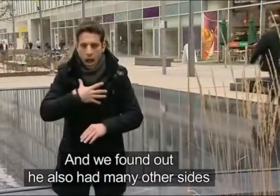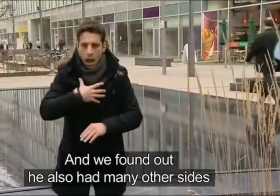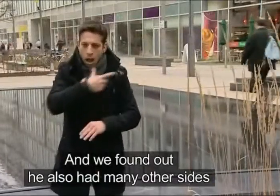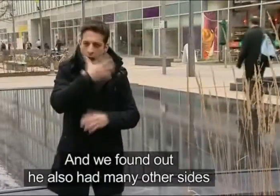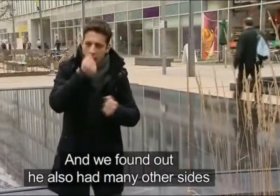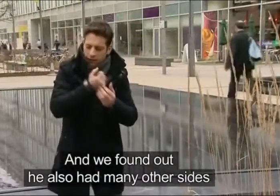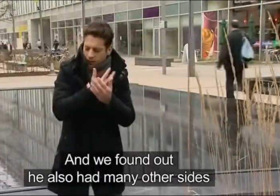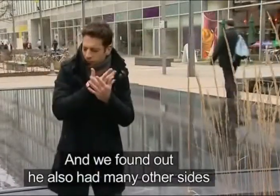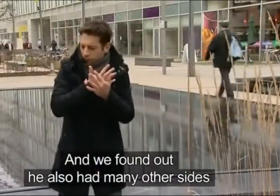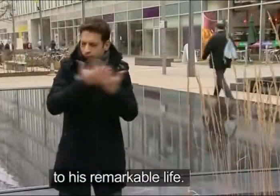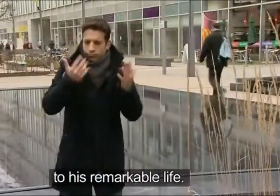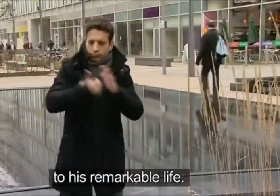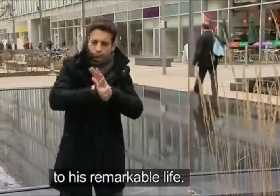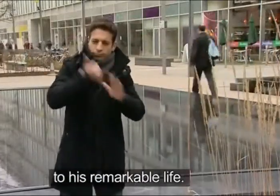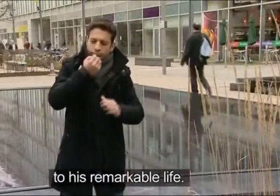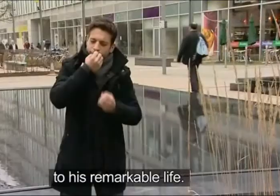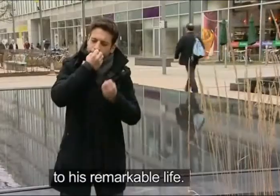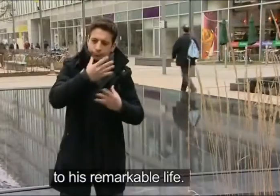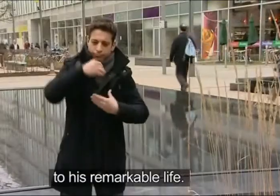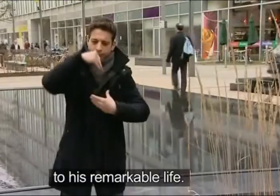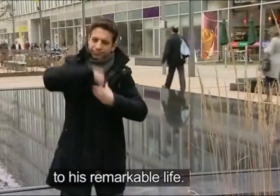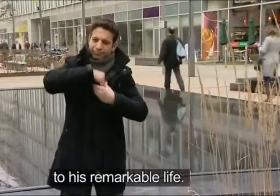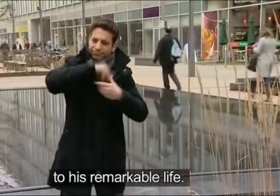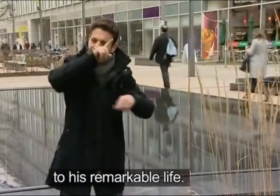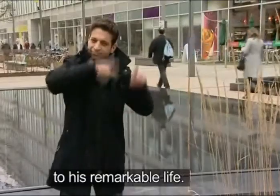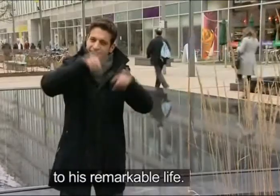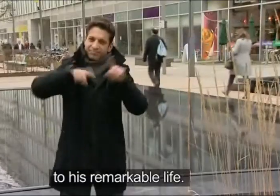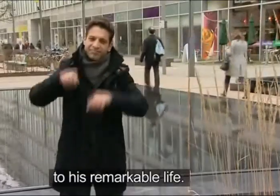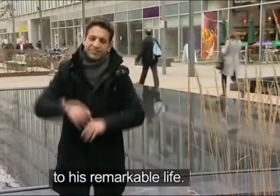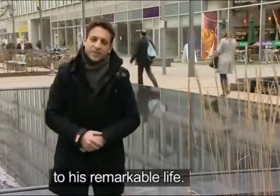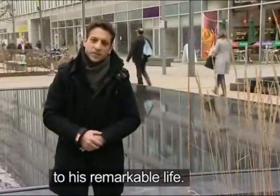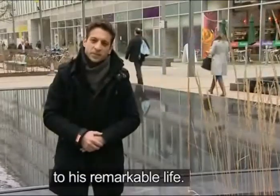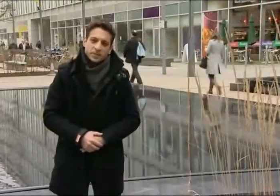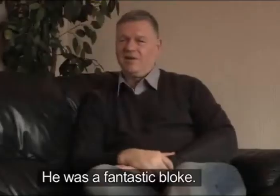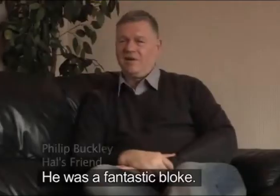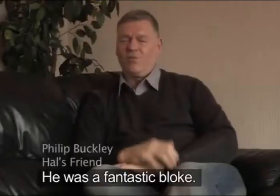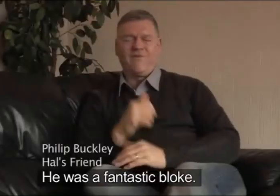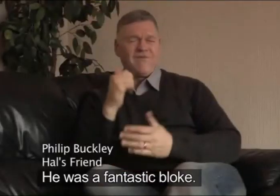out he also has many other sides to his remarkable life.